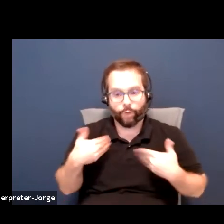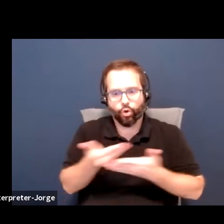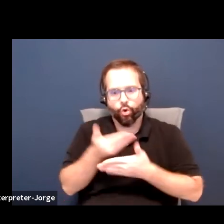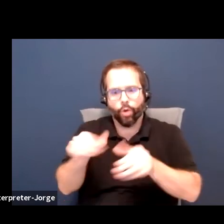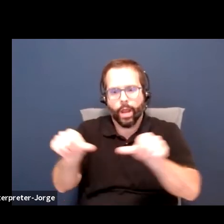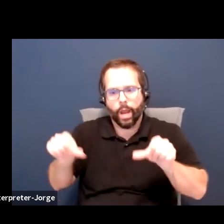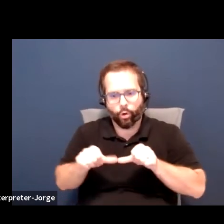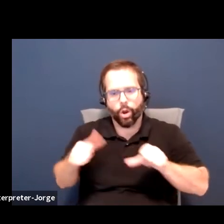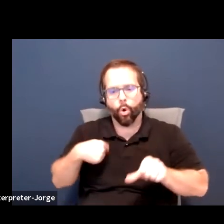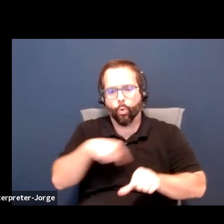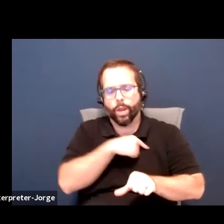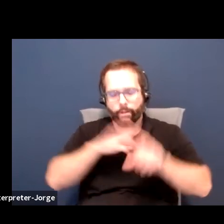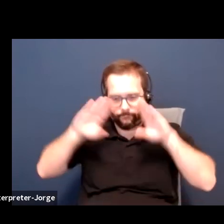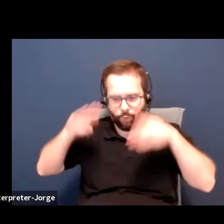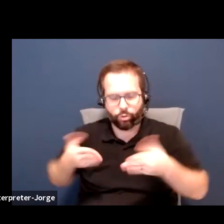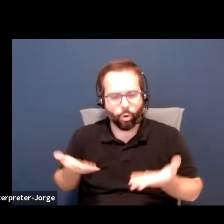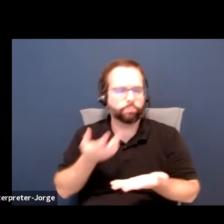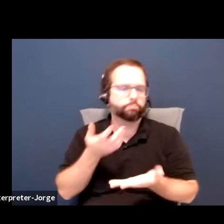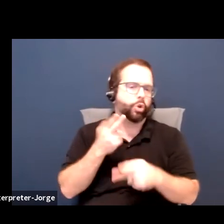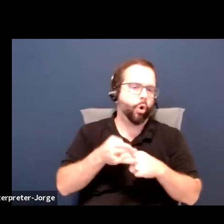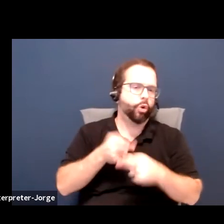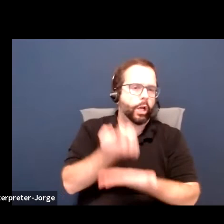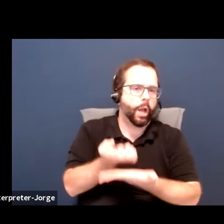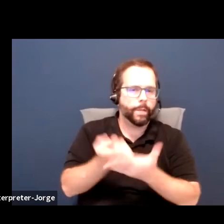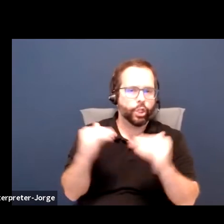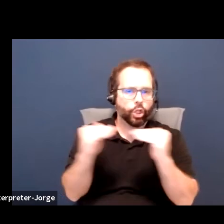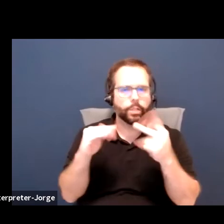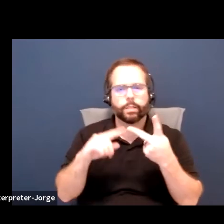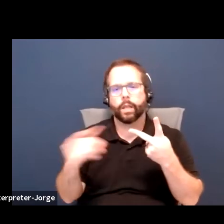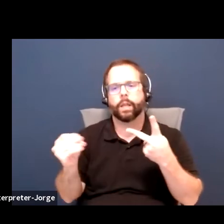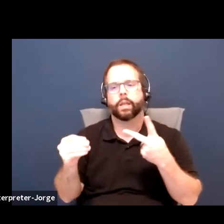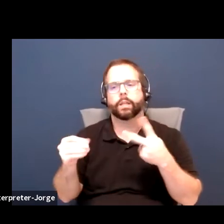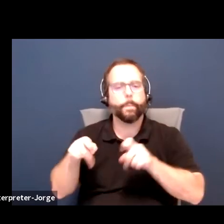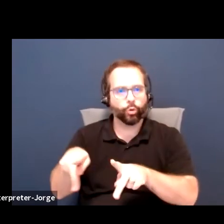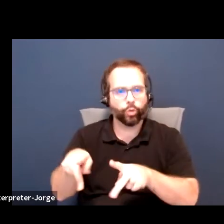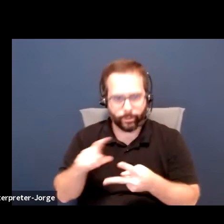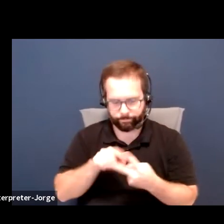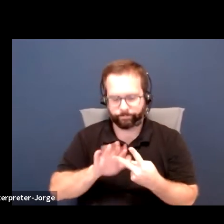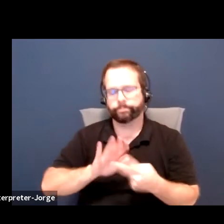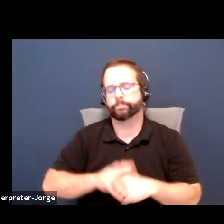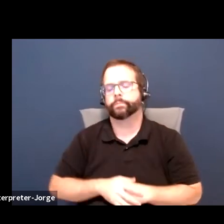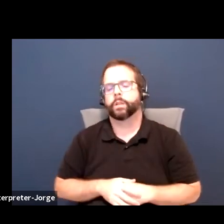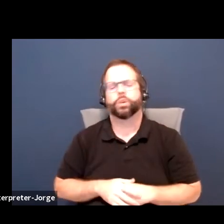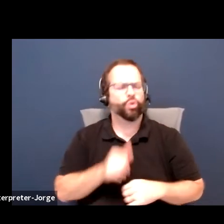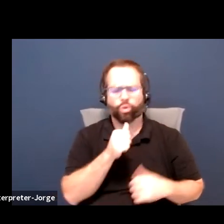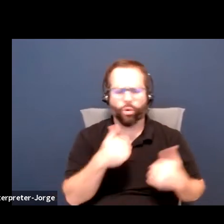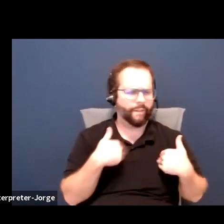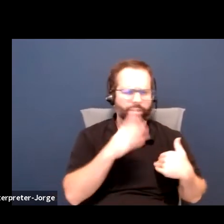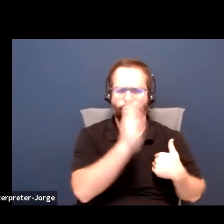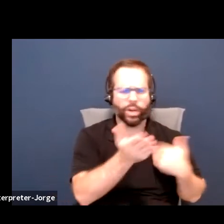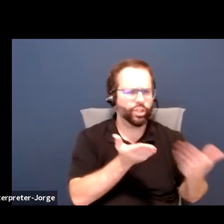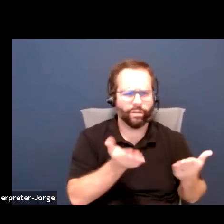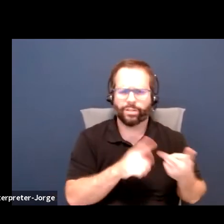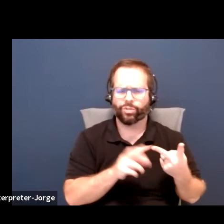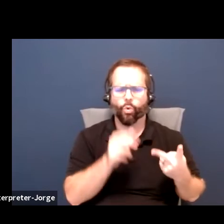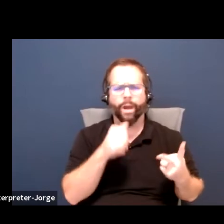on economic justice and opportunity. We don't have any direct service or policy staff